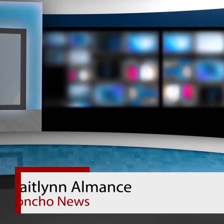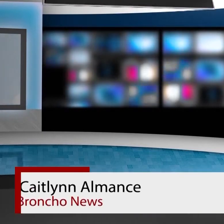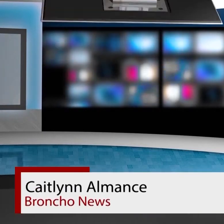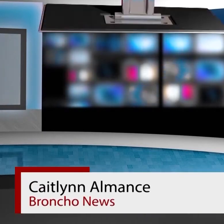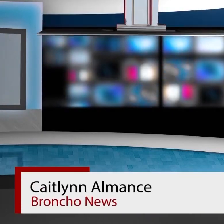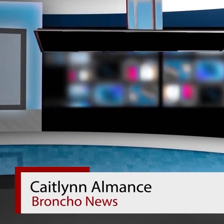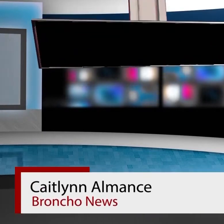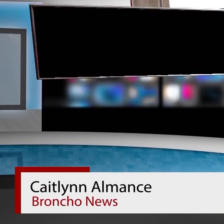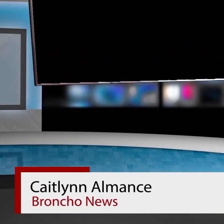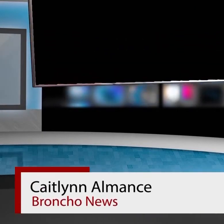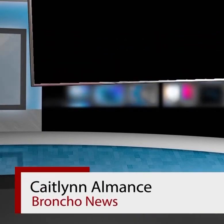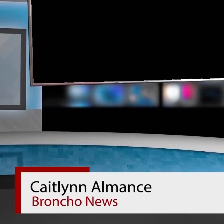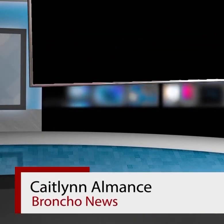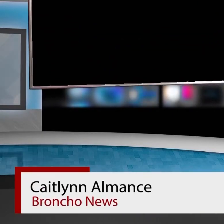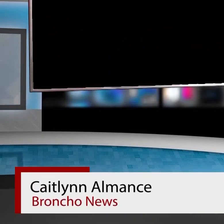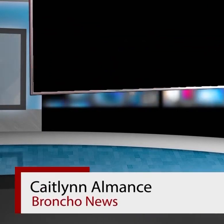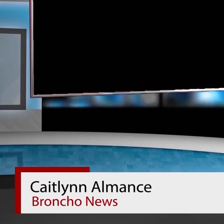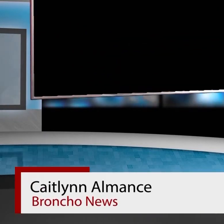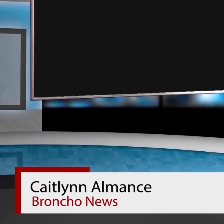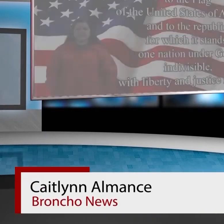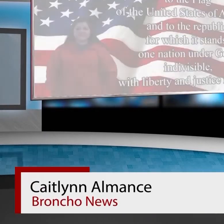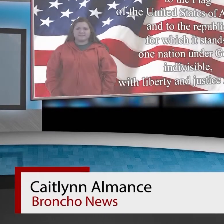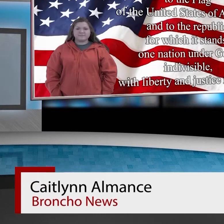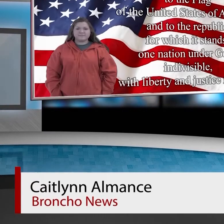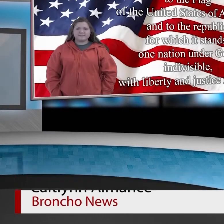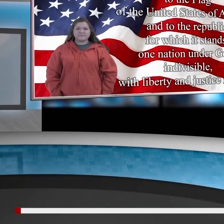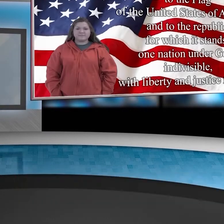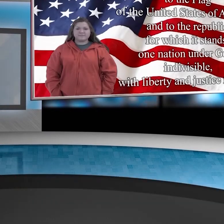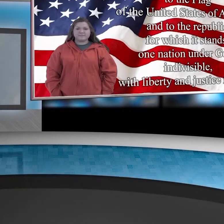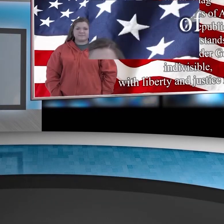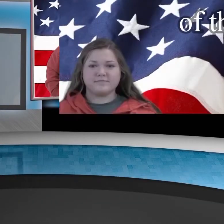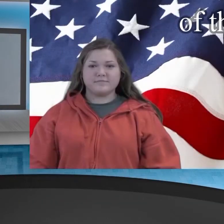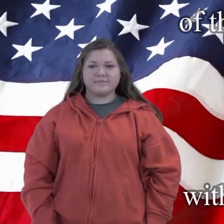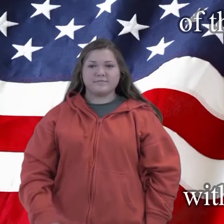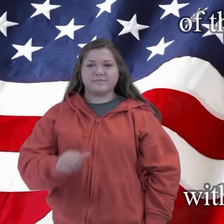Good afternoon, Broncos. Happy Friday Eve. Please stand for the pledges.